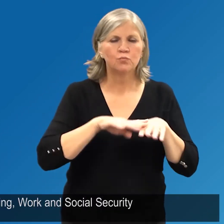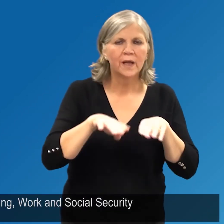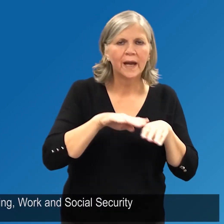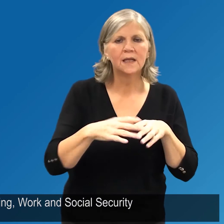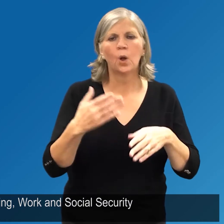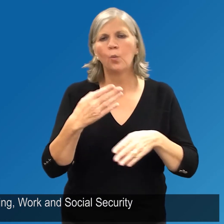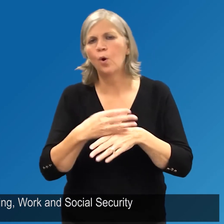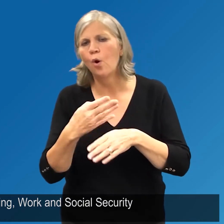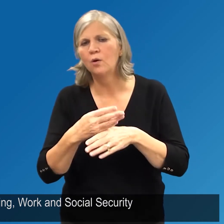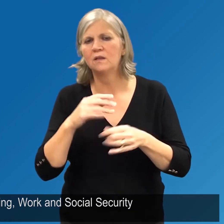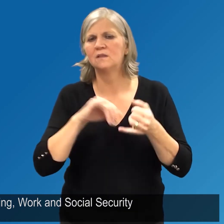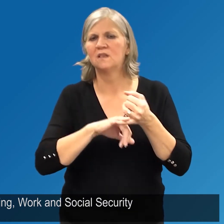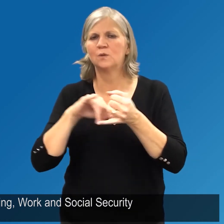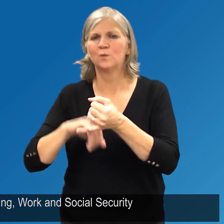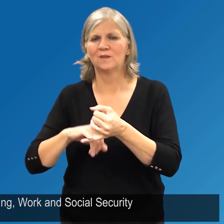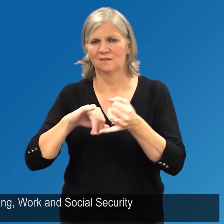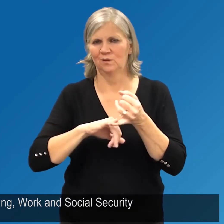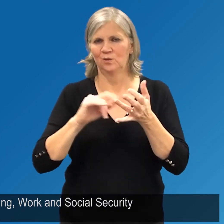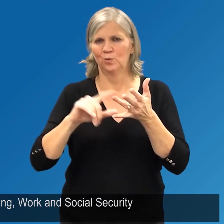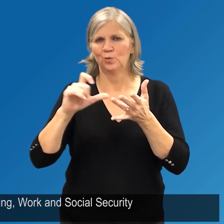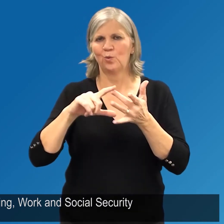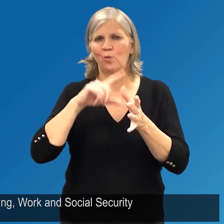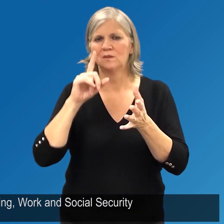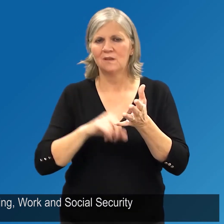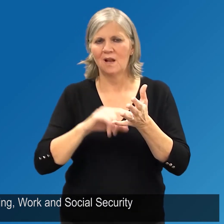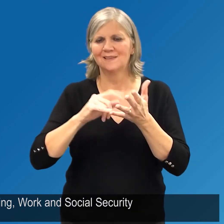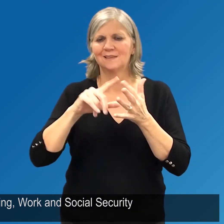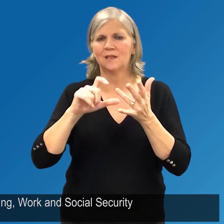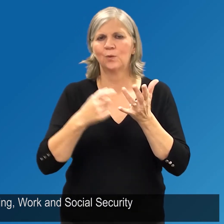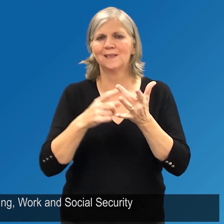(4.4) Training, Work and Social Security.